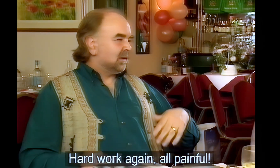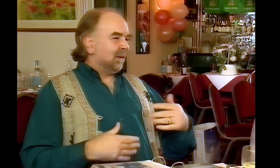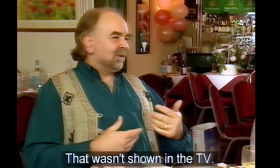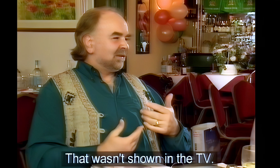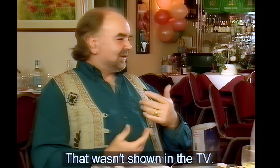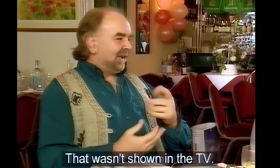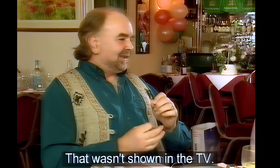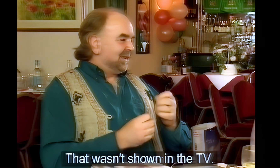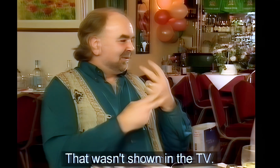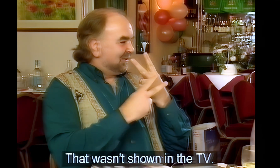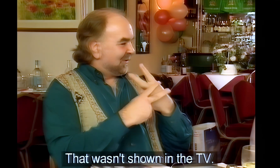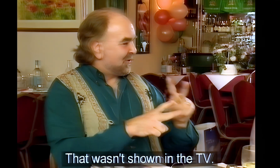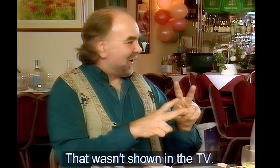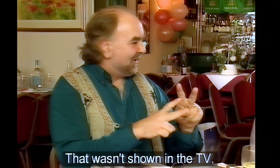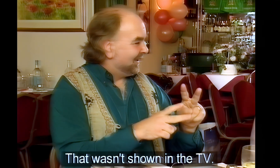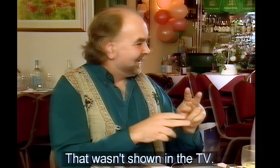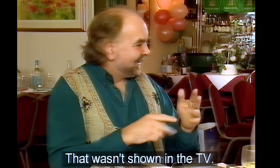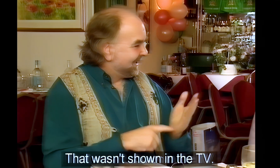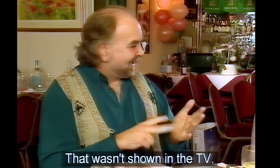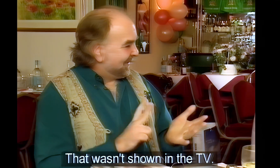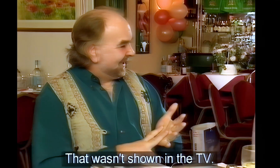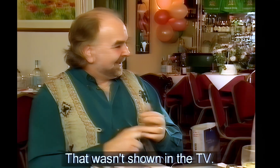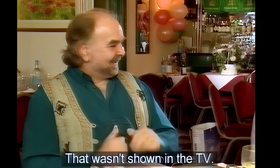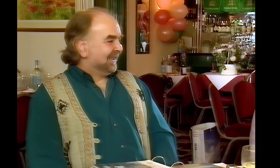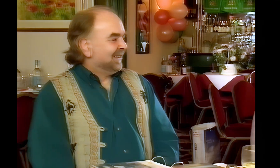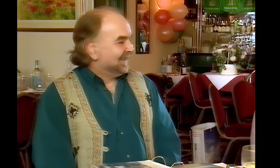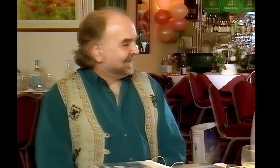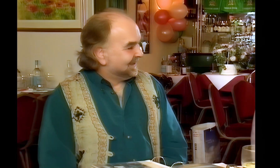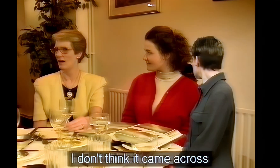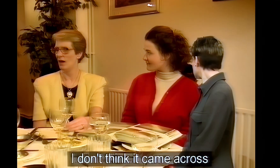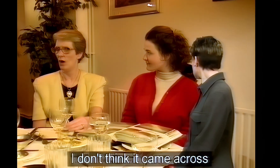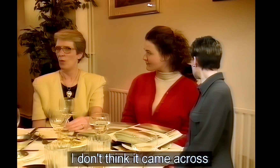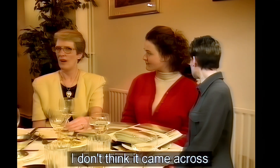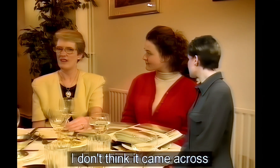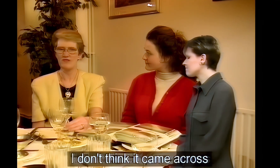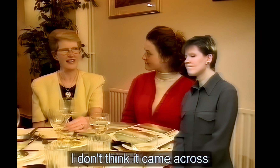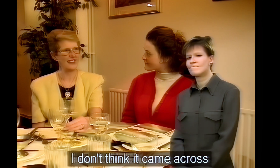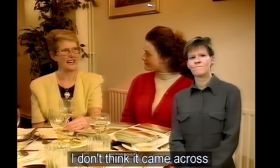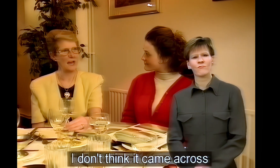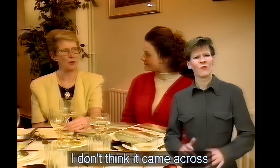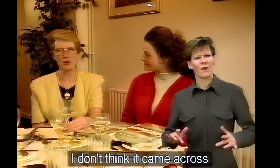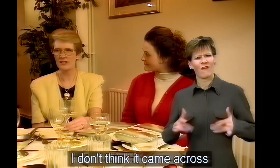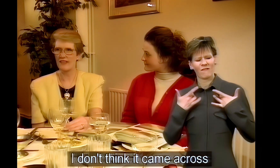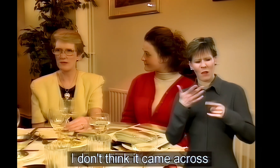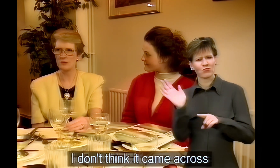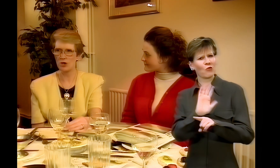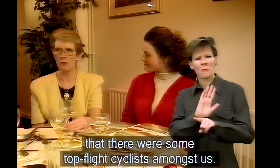That wasn't shown in the TV. Well, I don't really think it came across that there were some